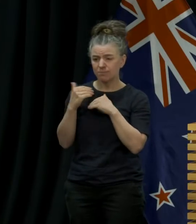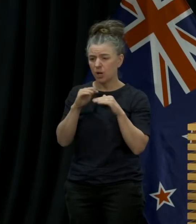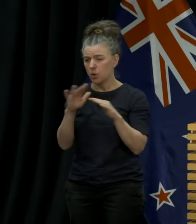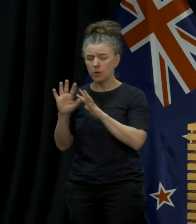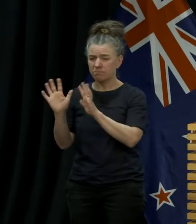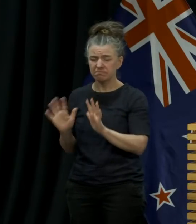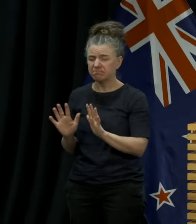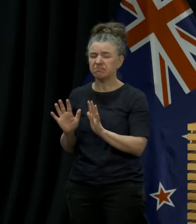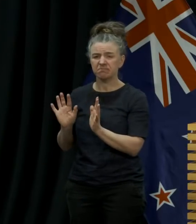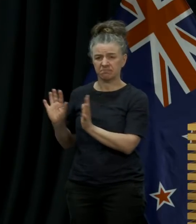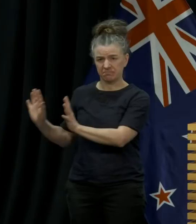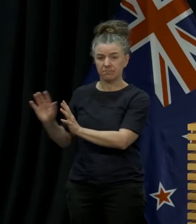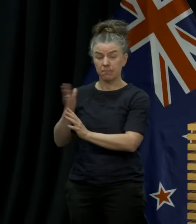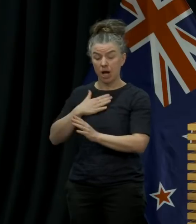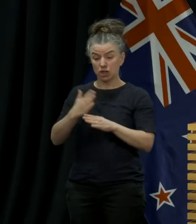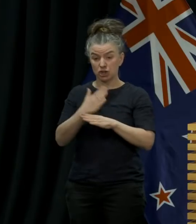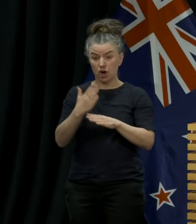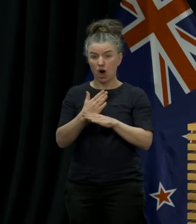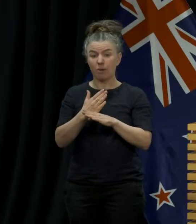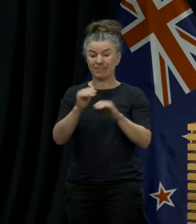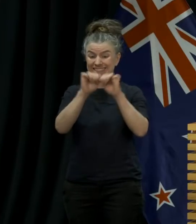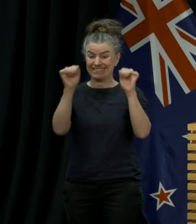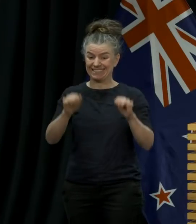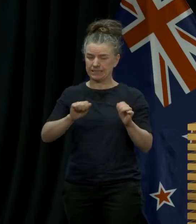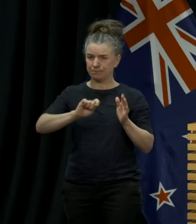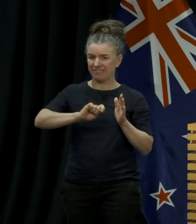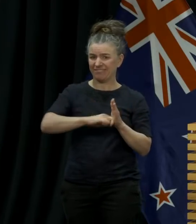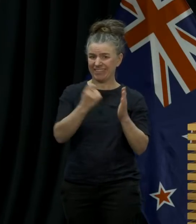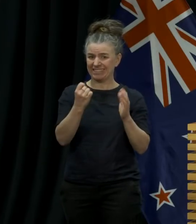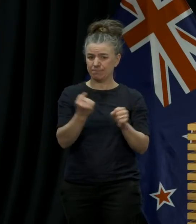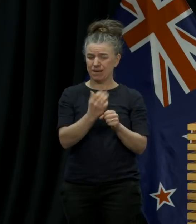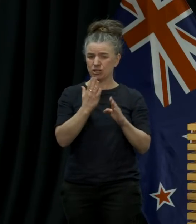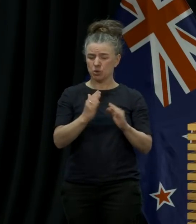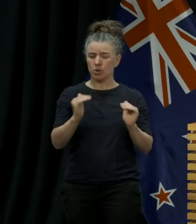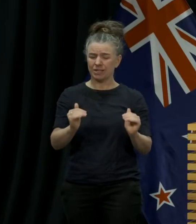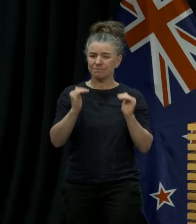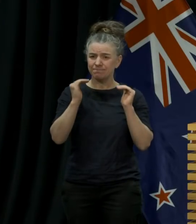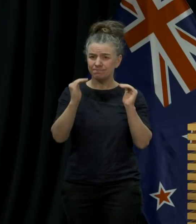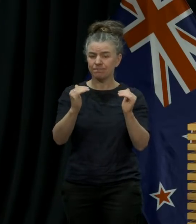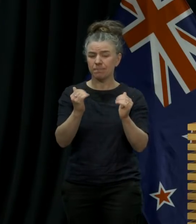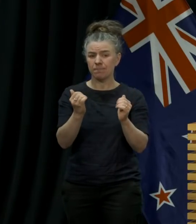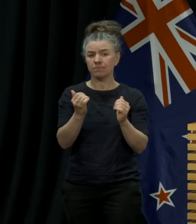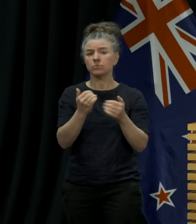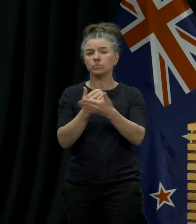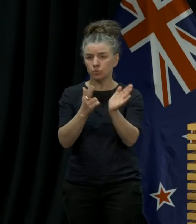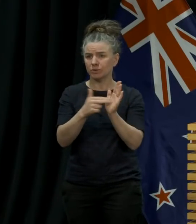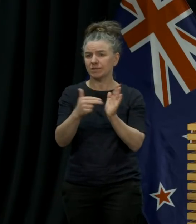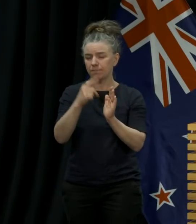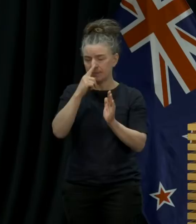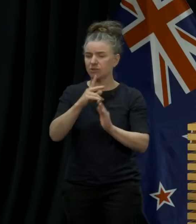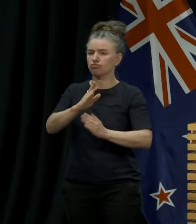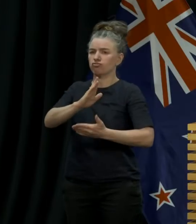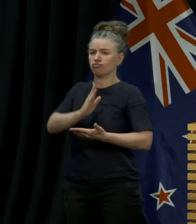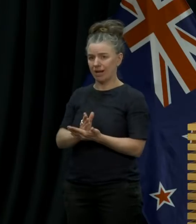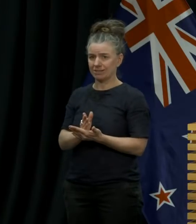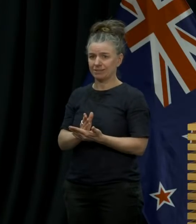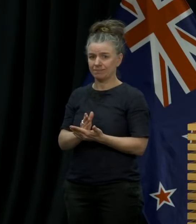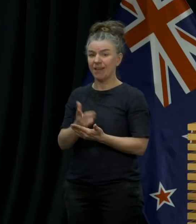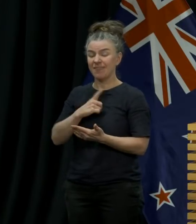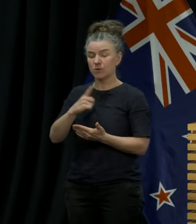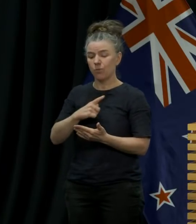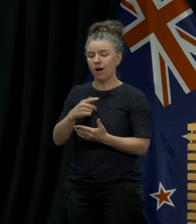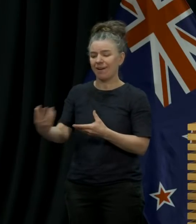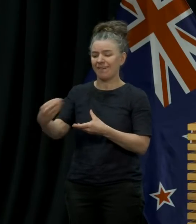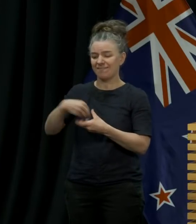job is to fix the system, to give New Zealanders confidence, and that is why I am bringing in the Defence Force to help in